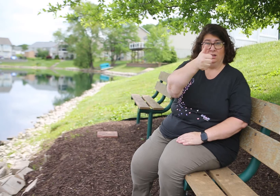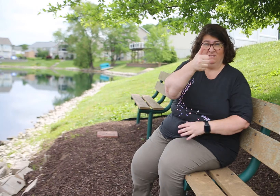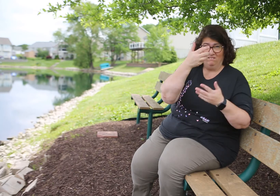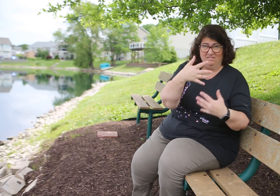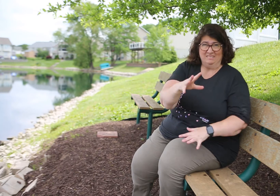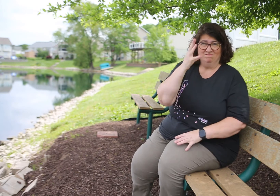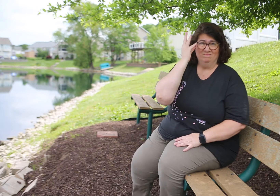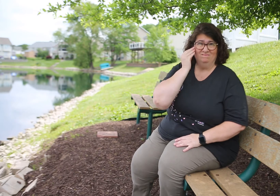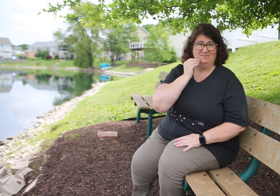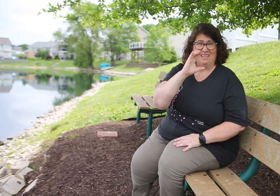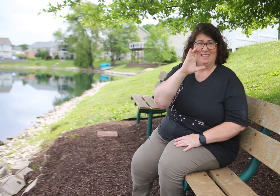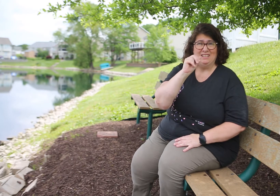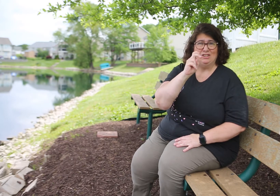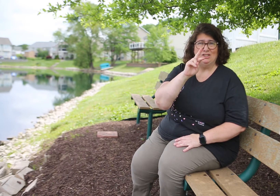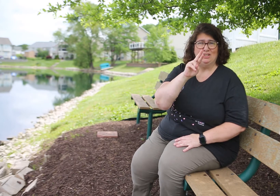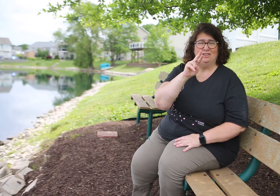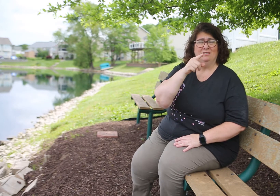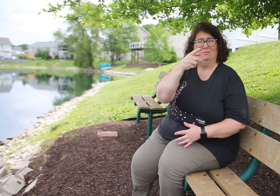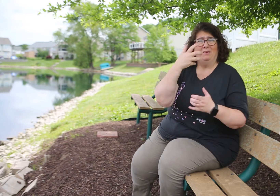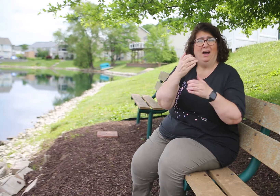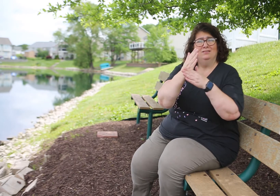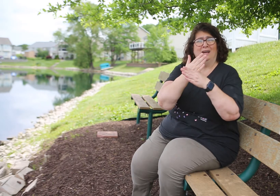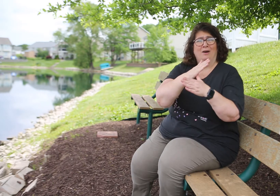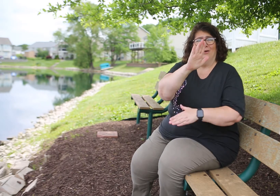you'd like to share your own journey with me on the Cocoon,